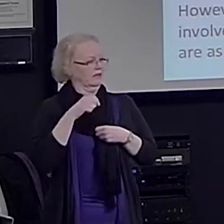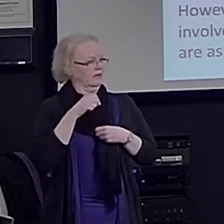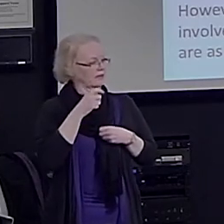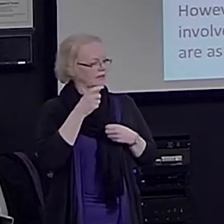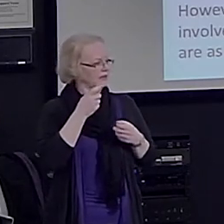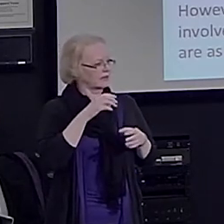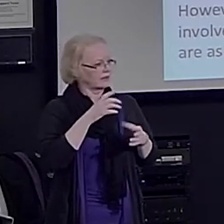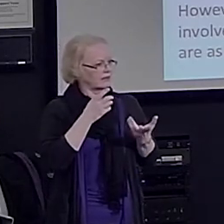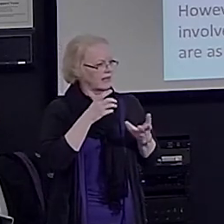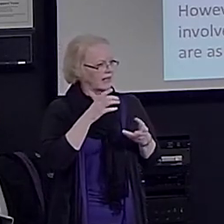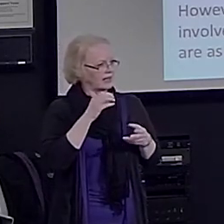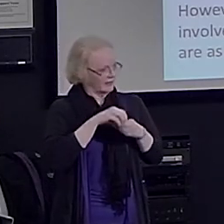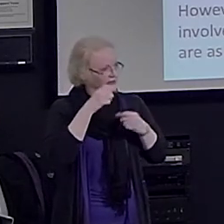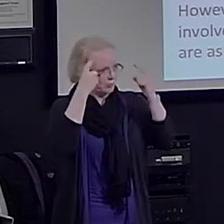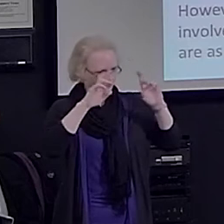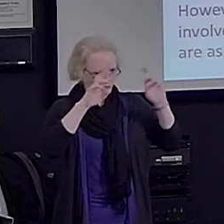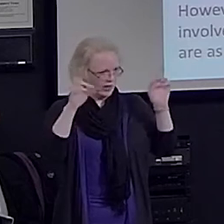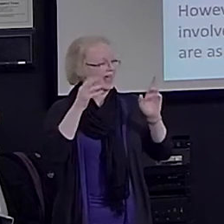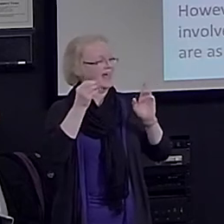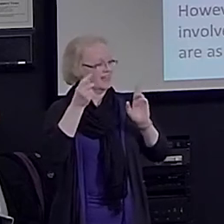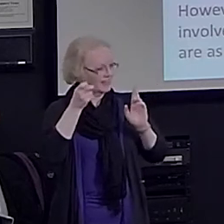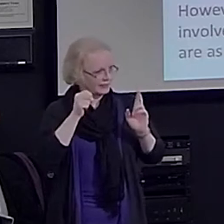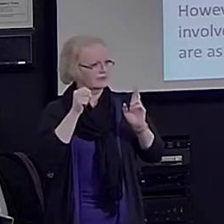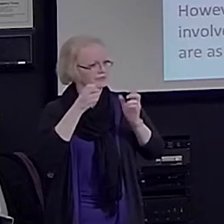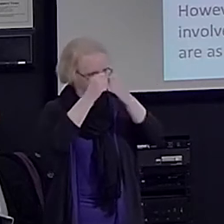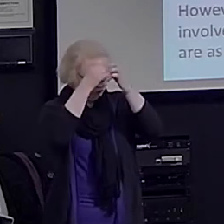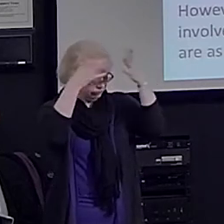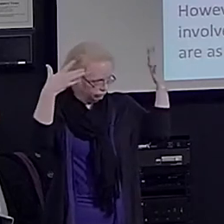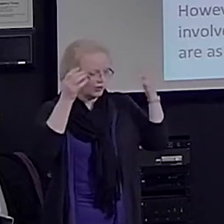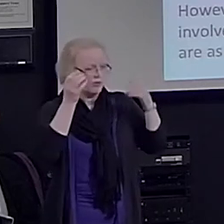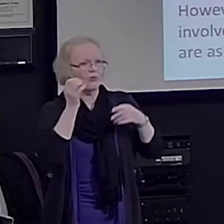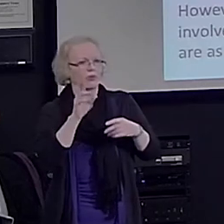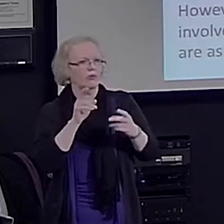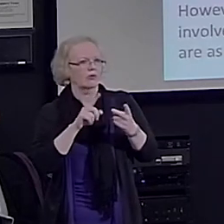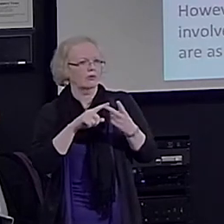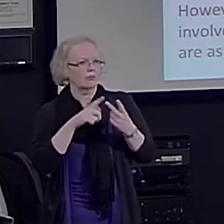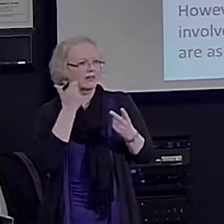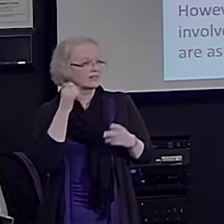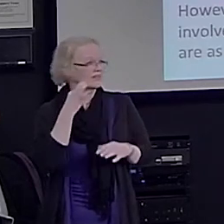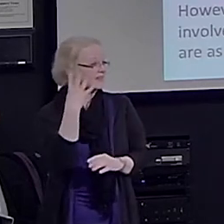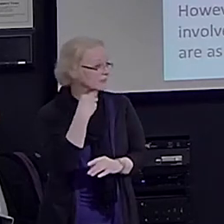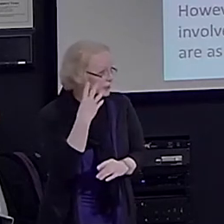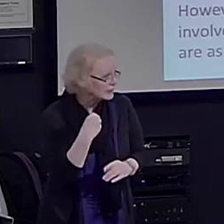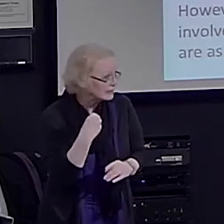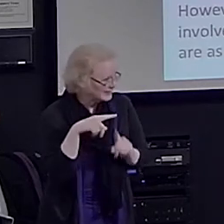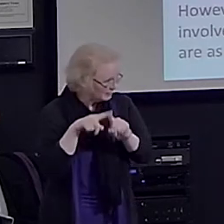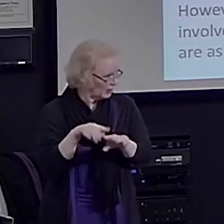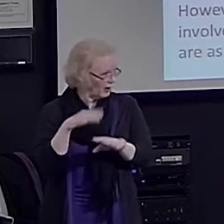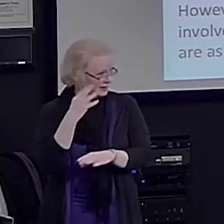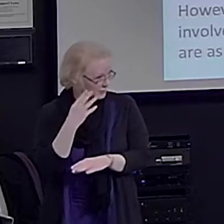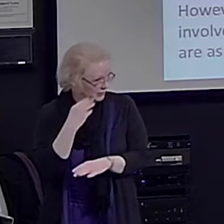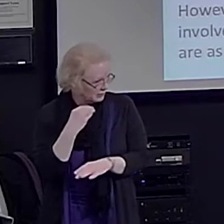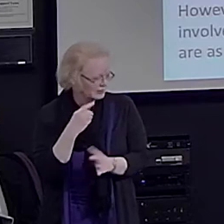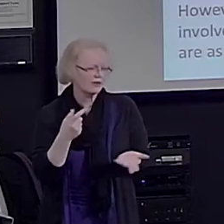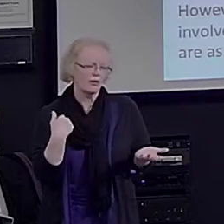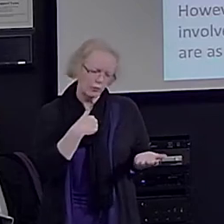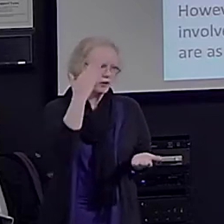in the brain and then elaborated uh is it uh experience dependent we know we we it's both